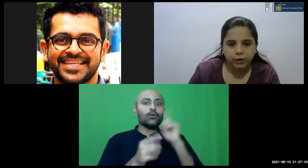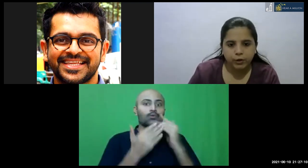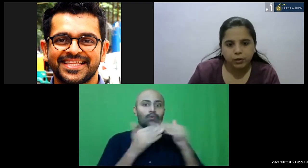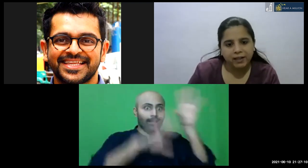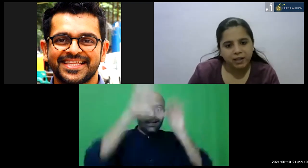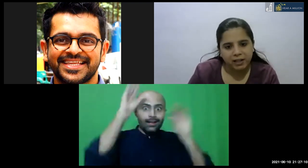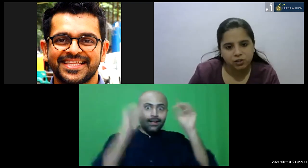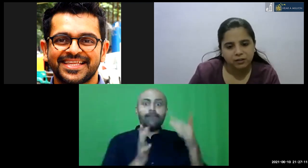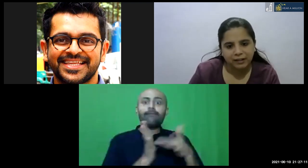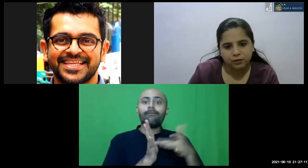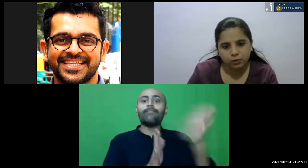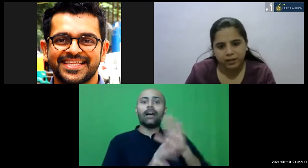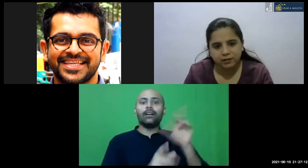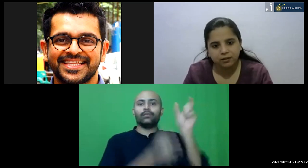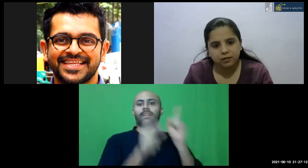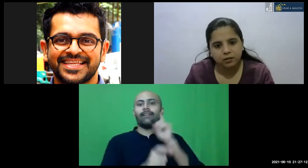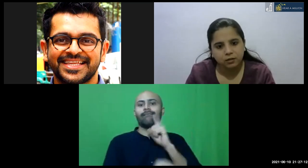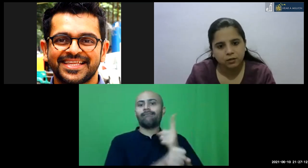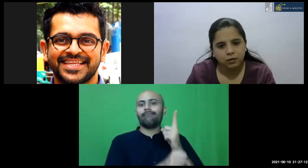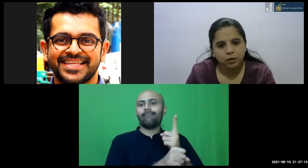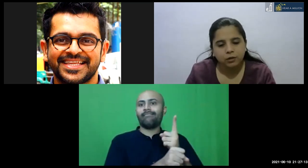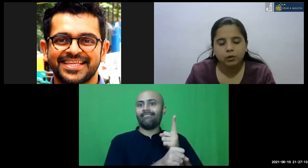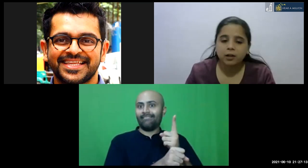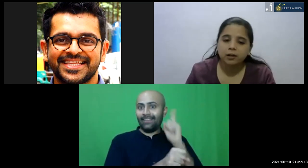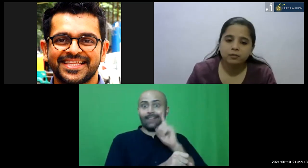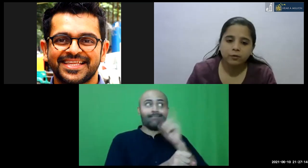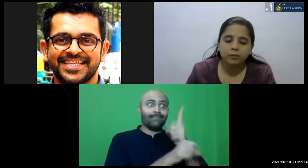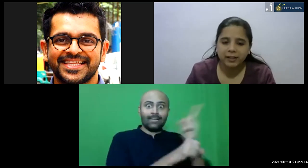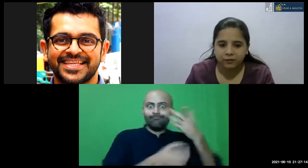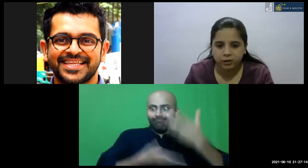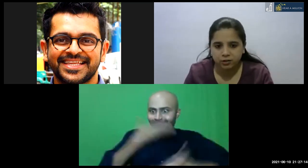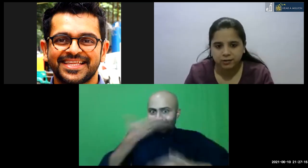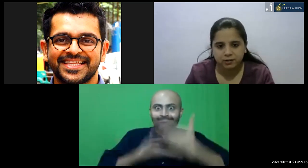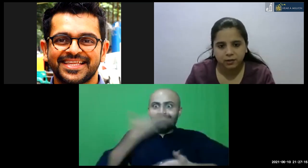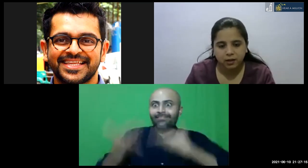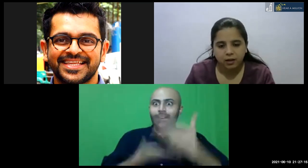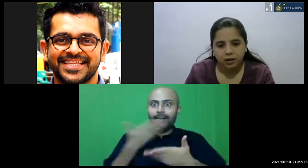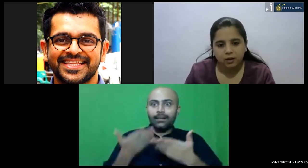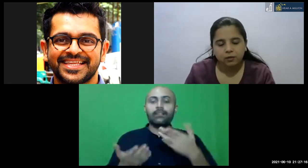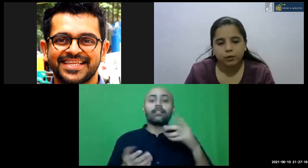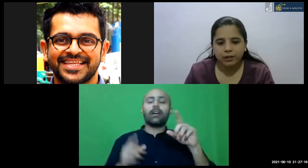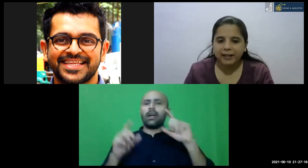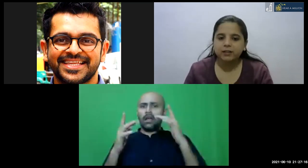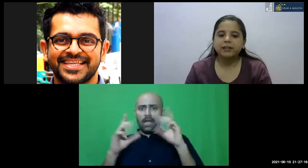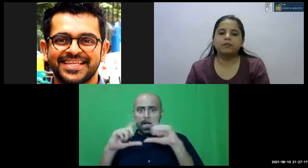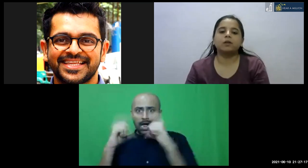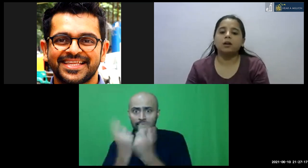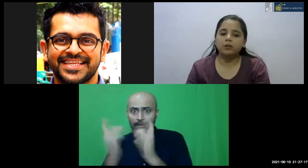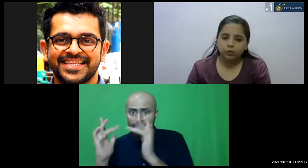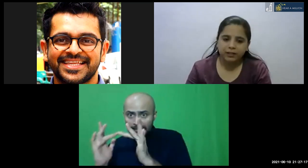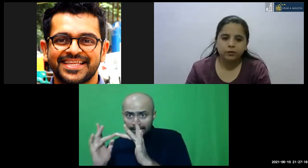So would you encourage deaf students to learn from the deaf teachers? Would you like